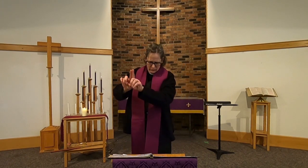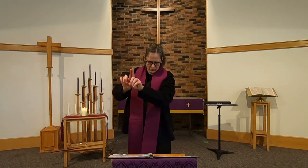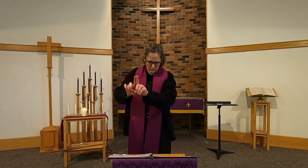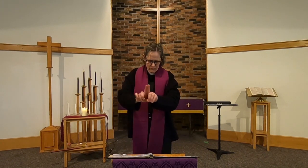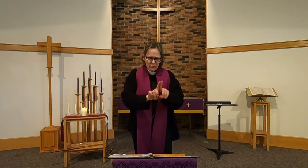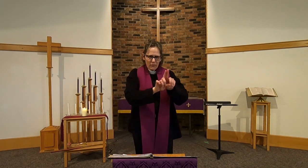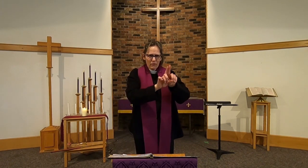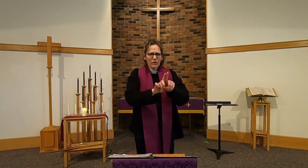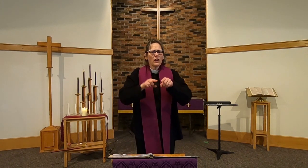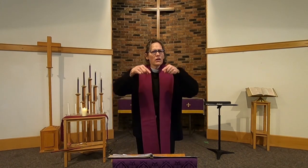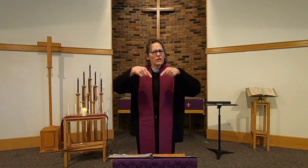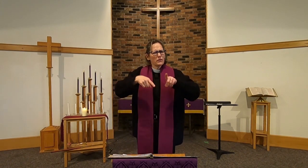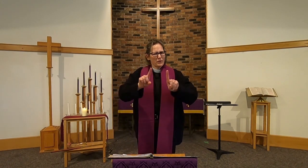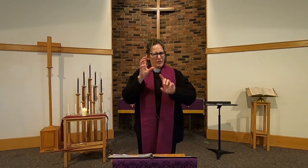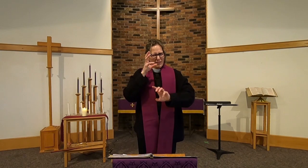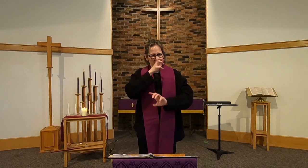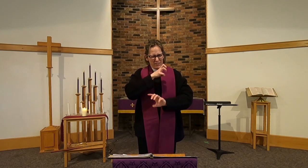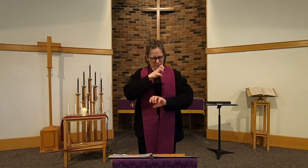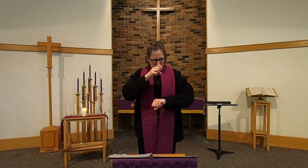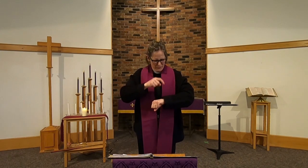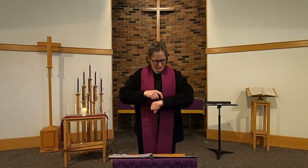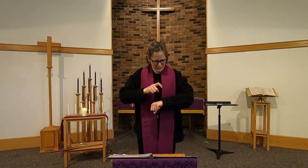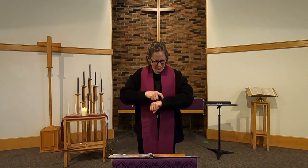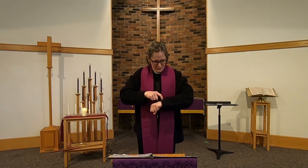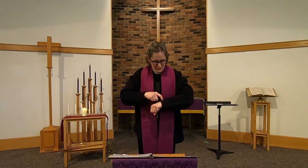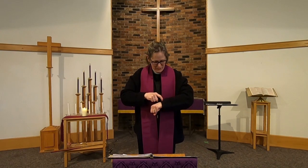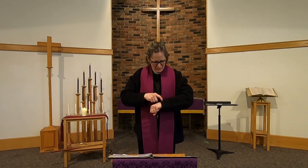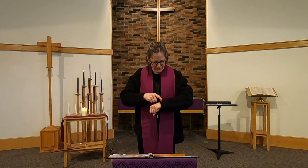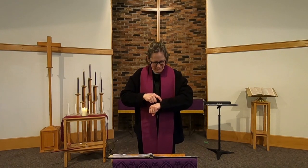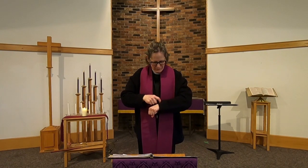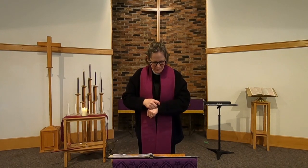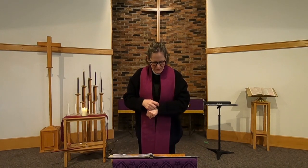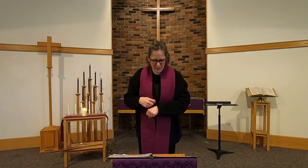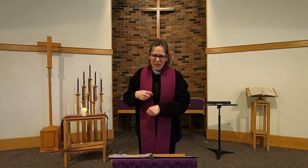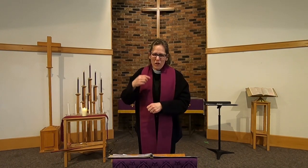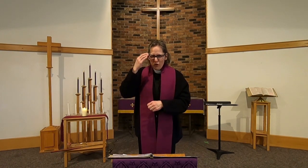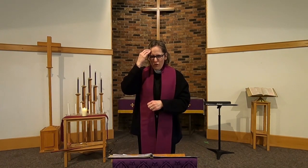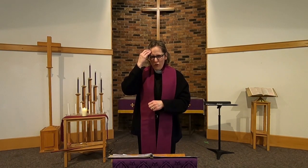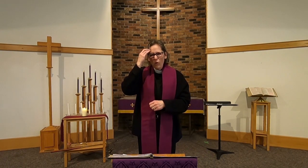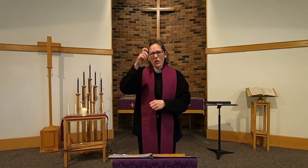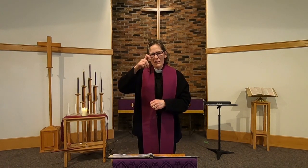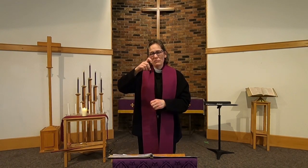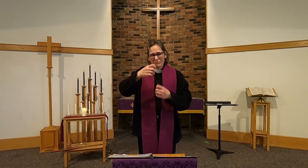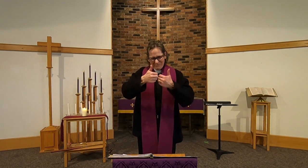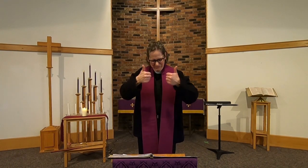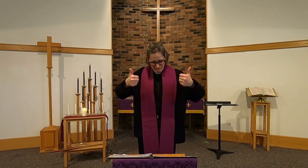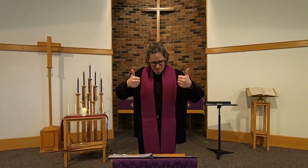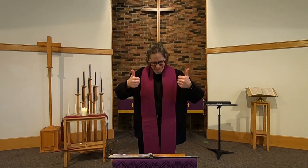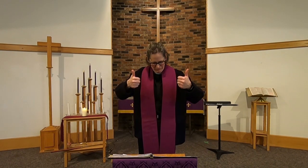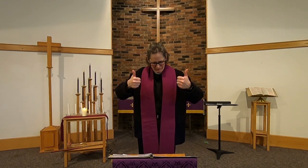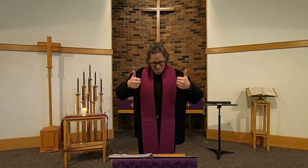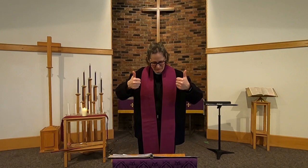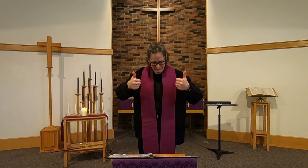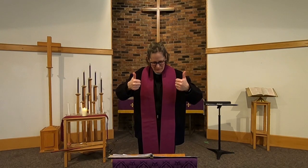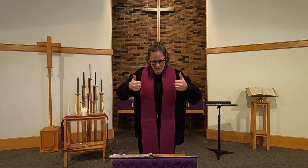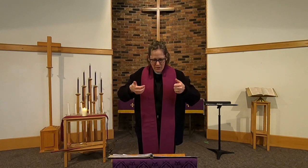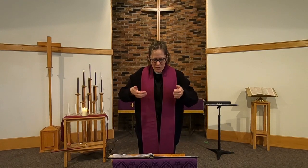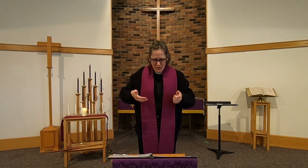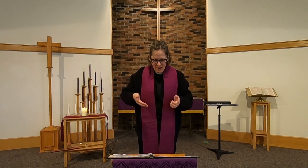Be with each one of us in this strange time when we need to be separated.